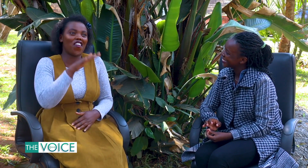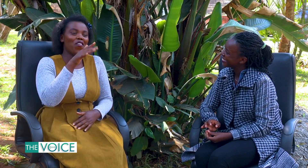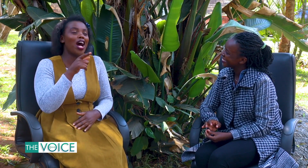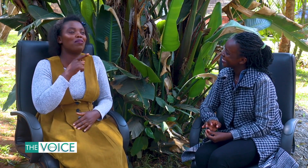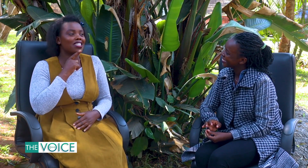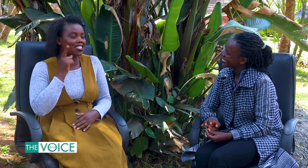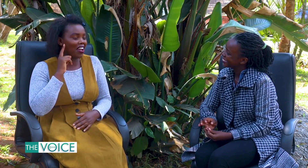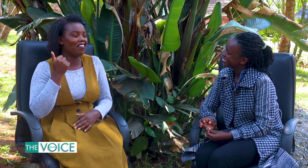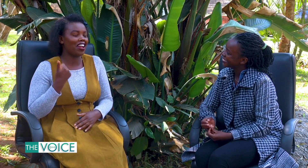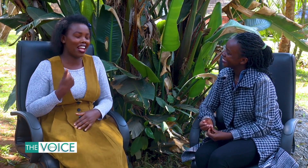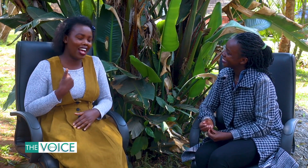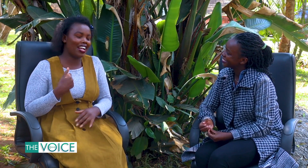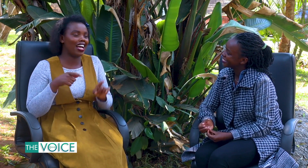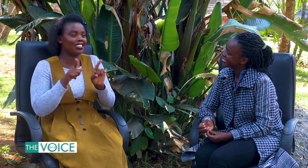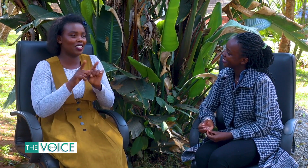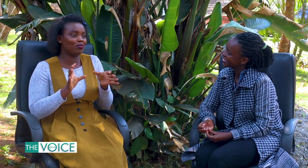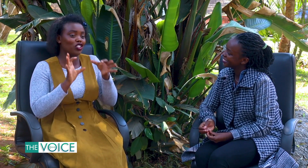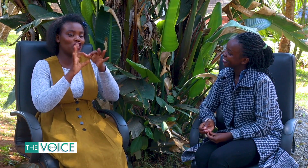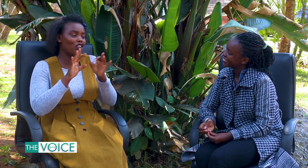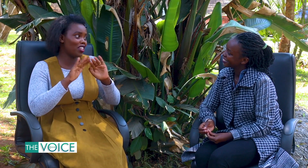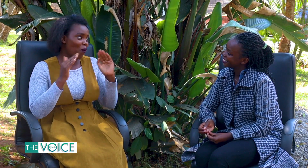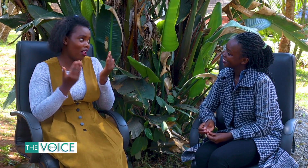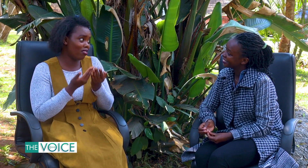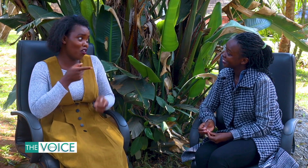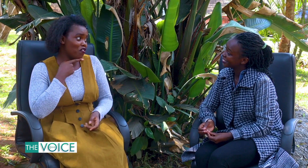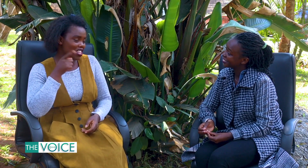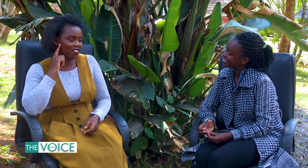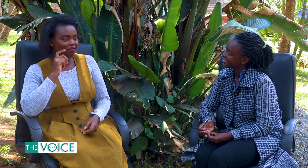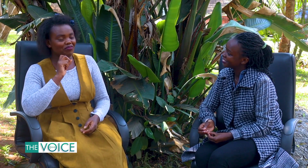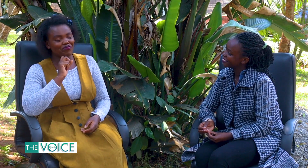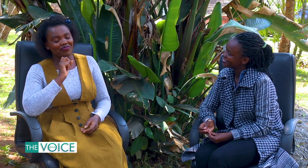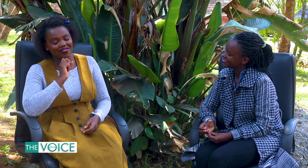Being a deaf girl who has joined a deaf world,